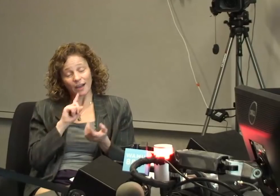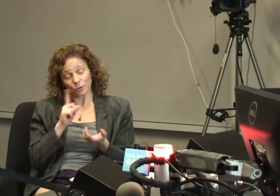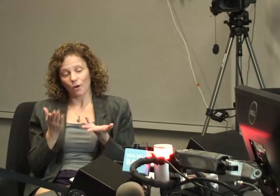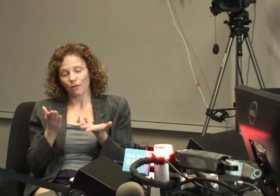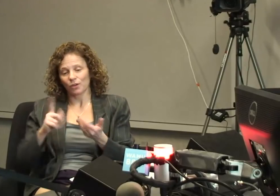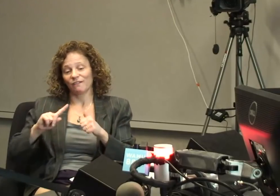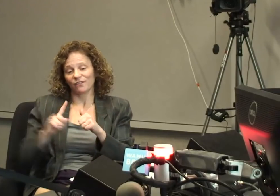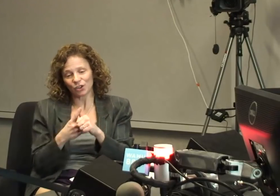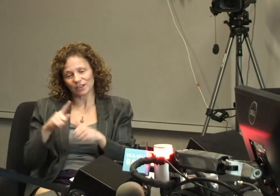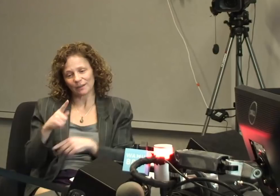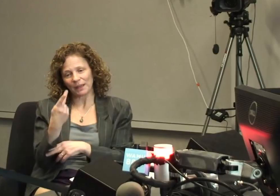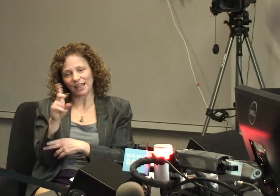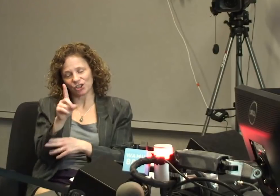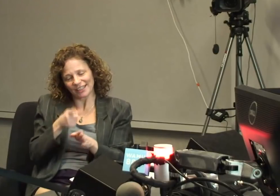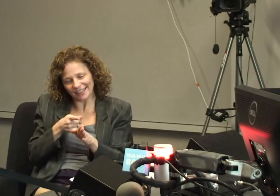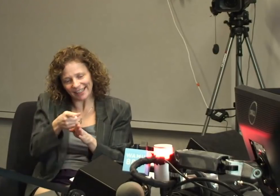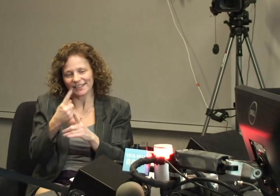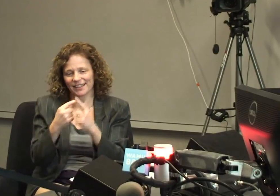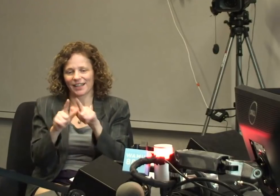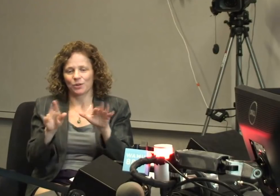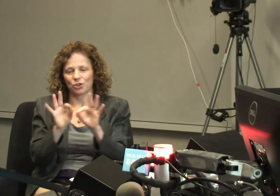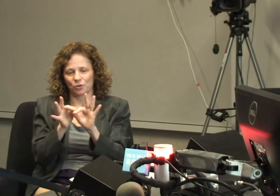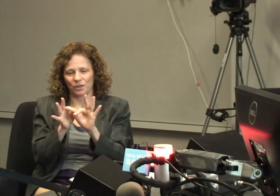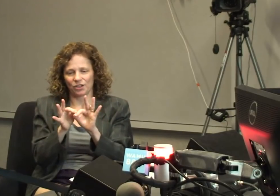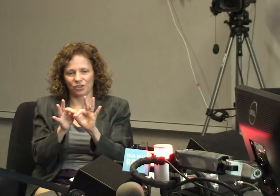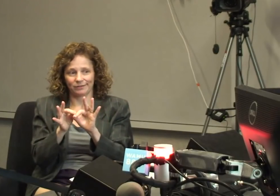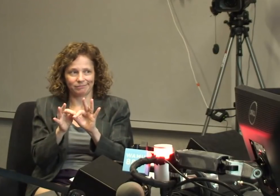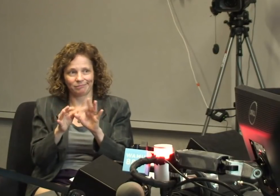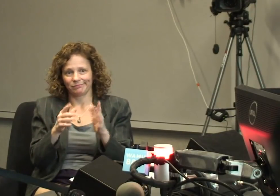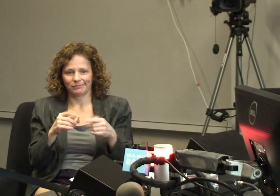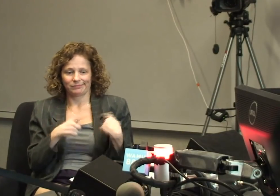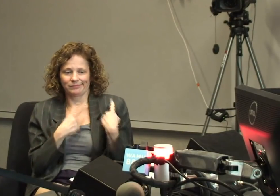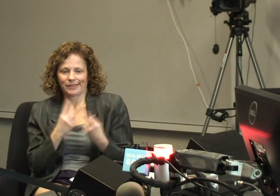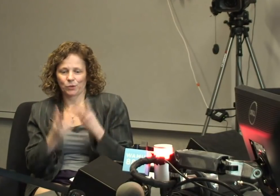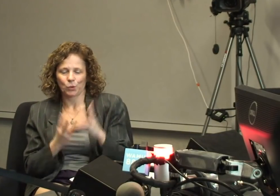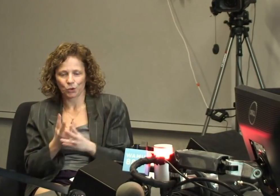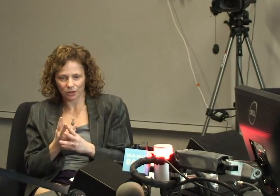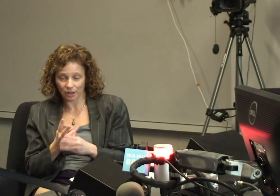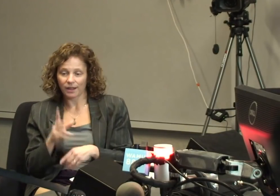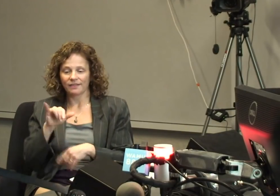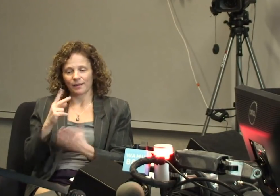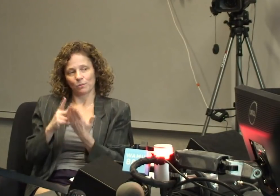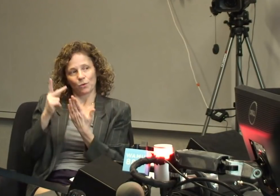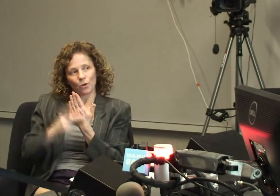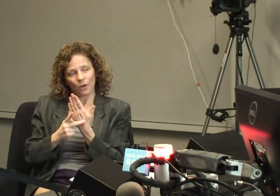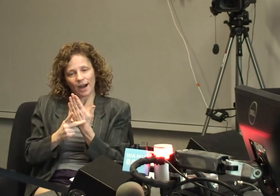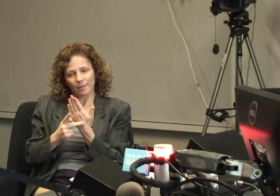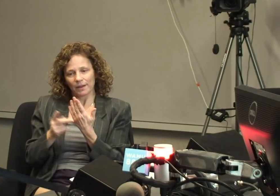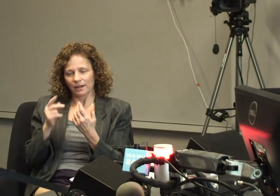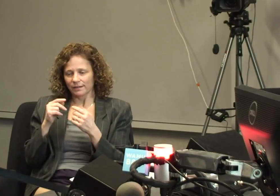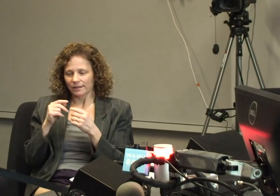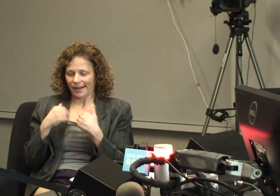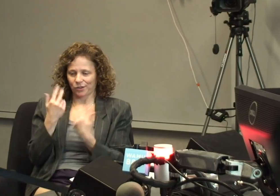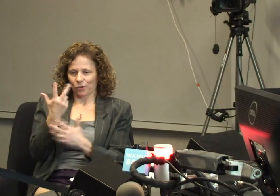Right. Actually, we have offered the very first doctoral program in sign language interpreting in the world at Gallaudet University. And in this